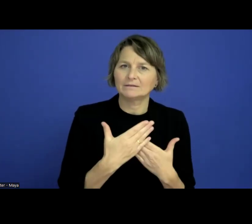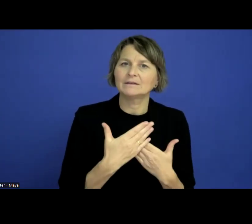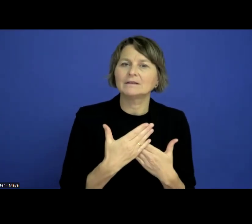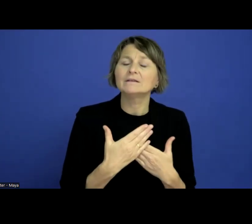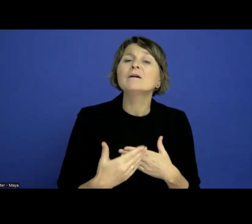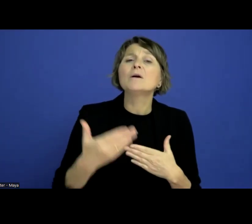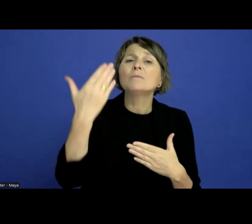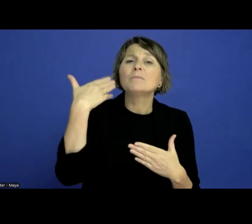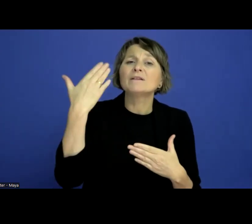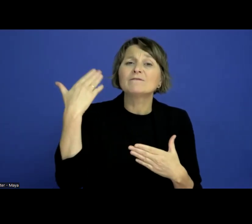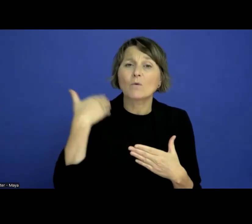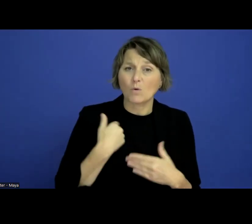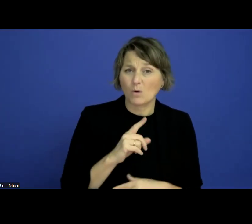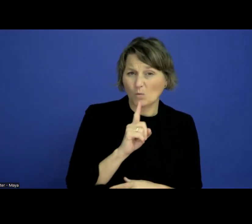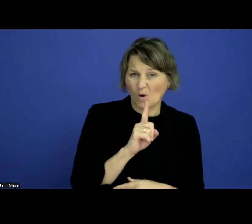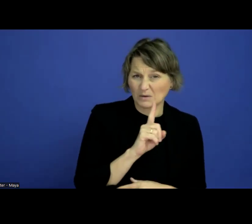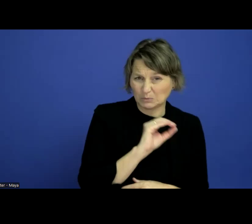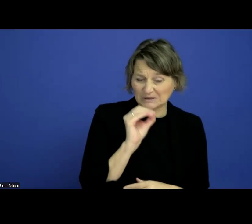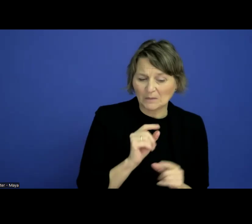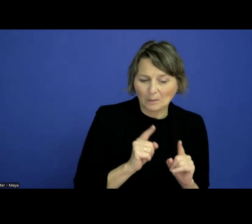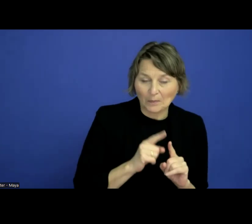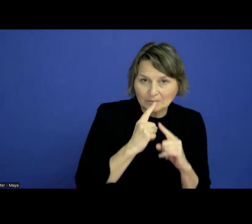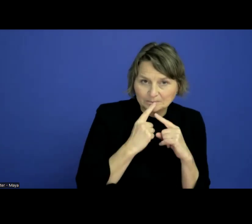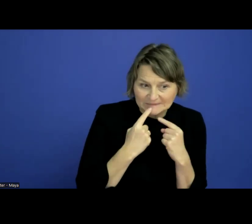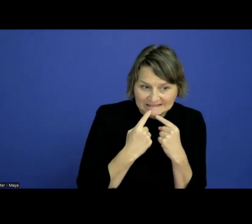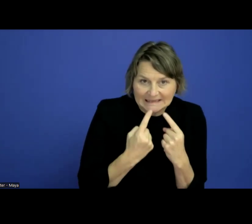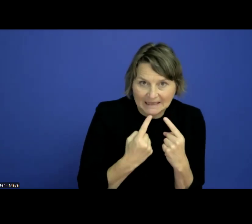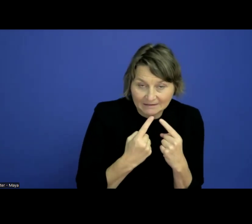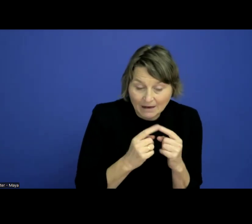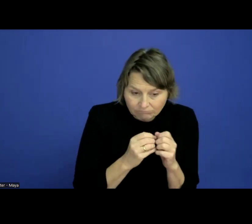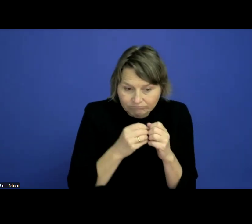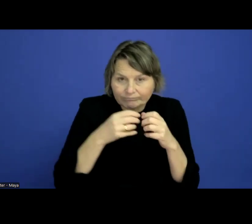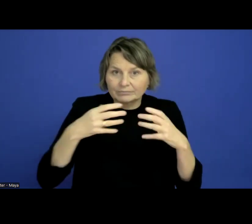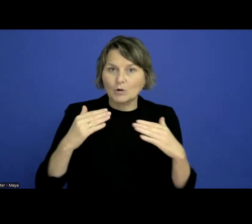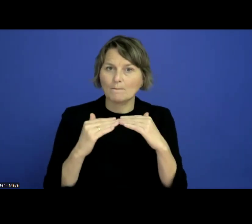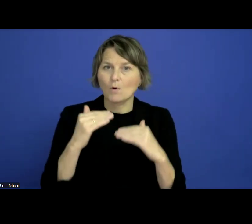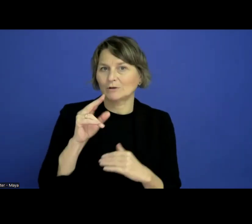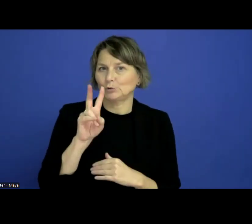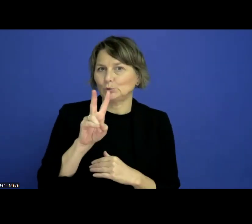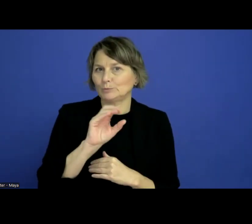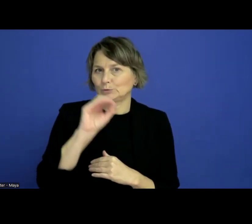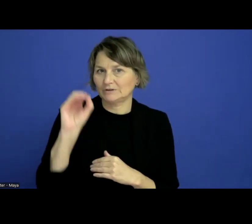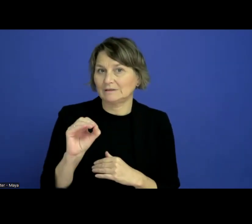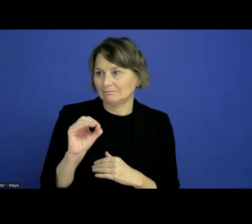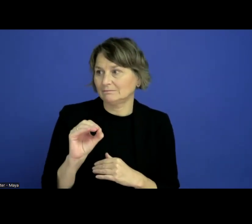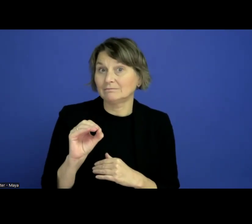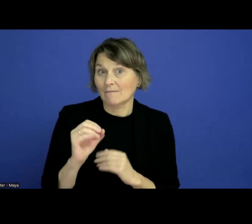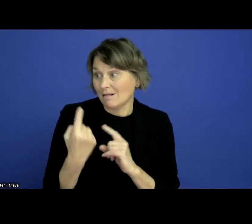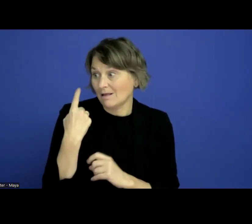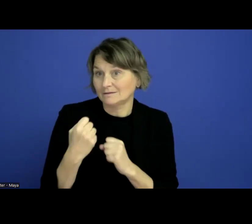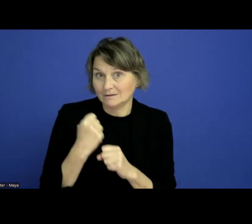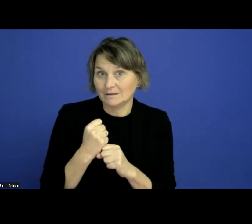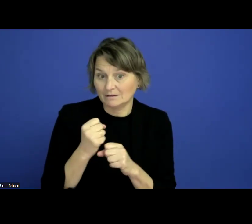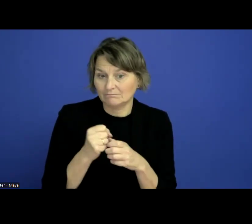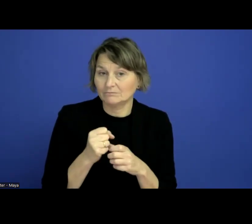less from 1% to more than 2% last year. So that was over a